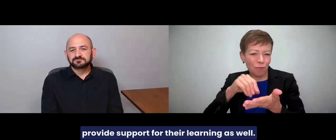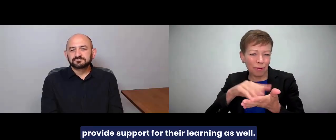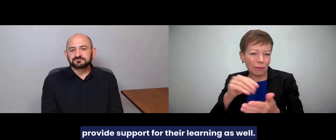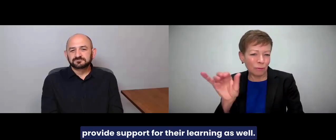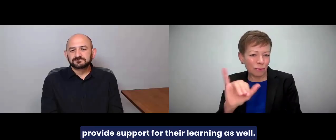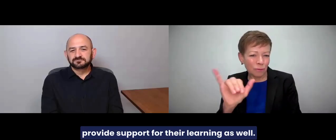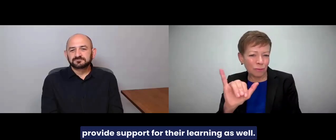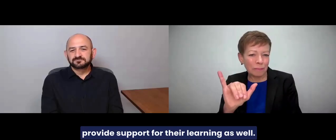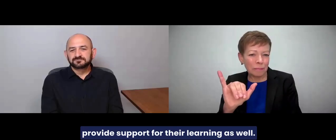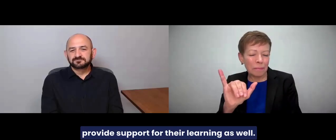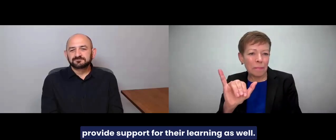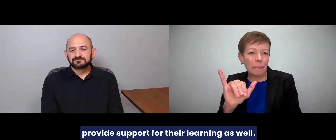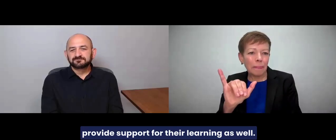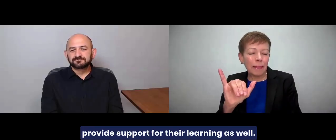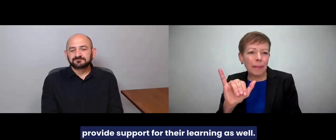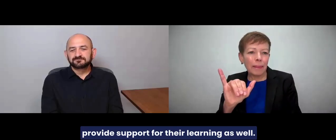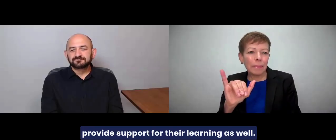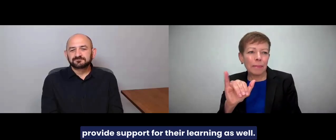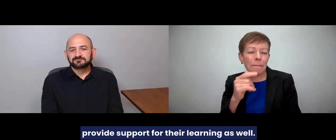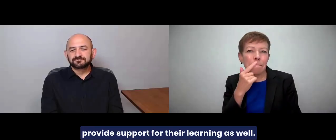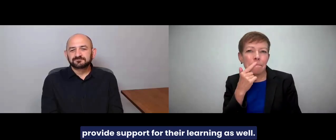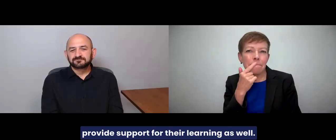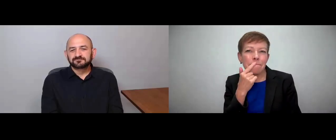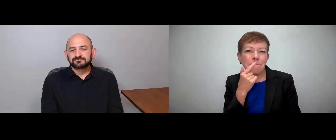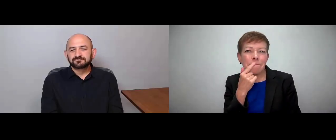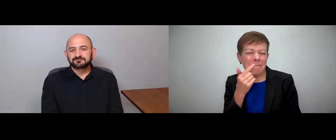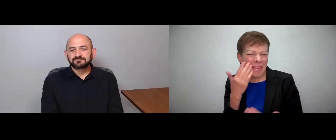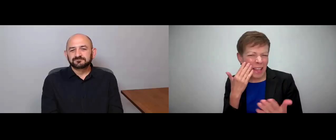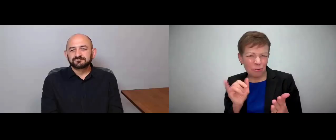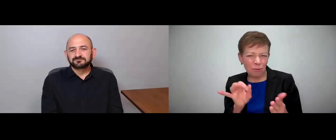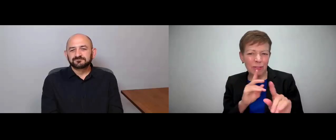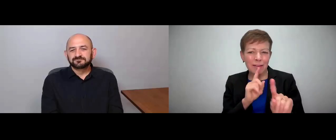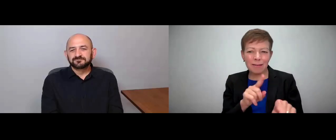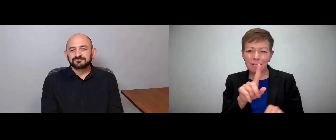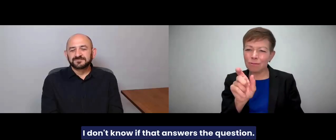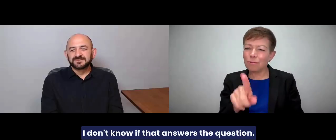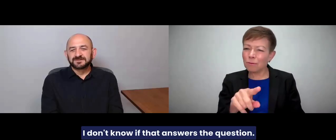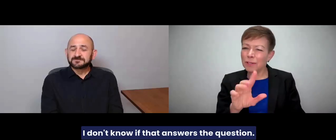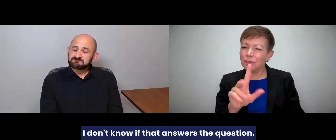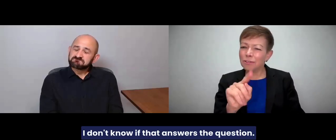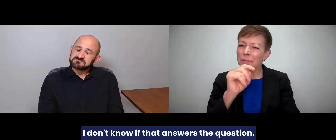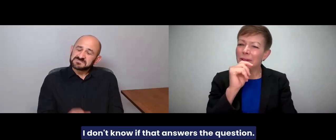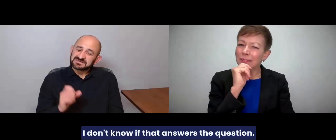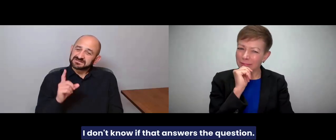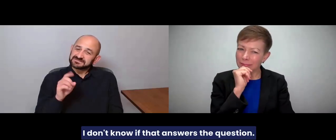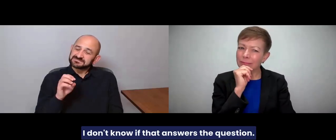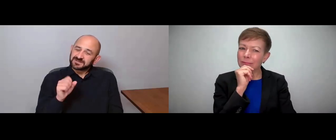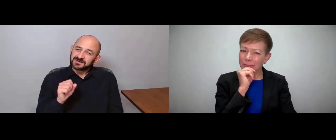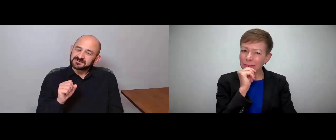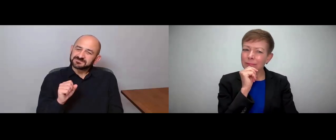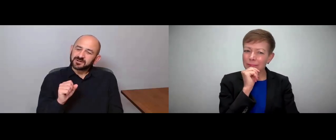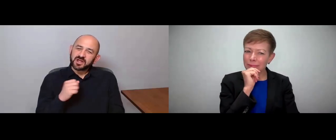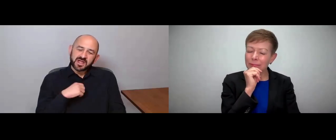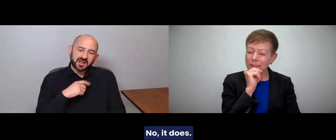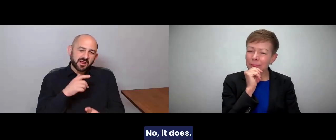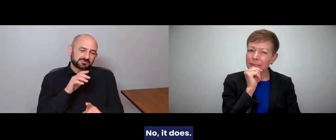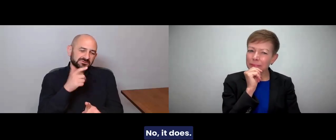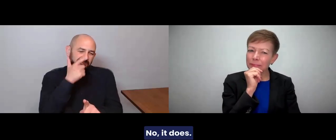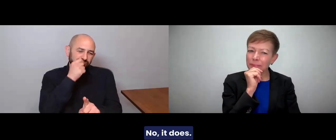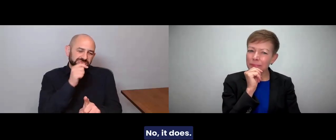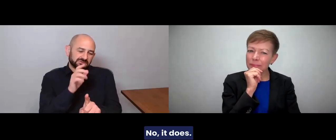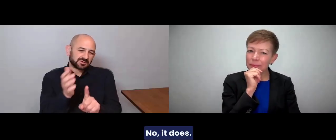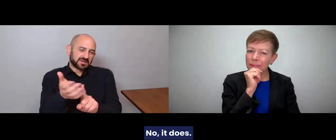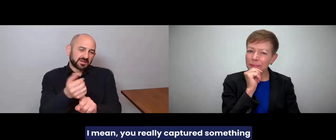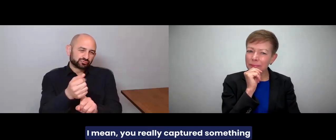support for their learning as well. I don't know if that answers the question. No,